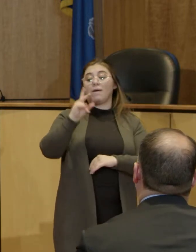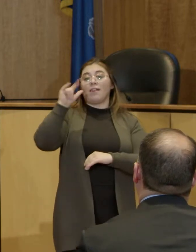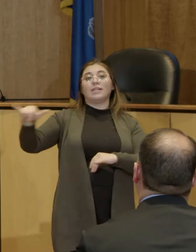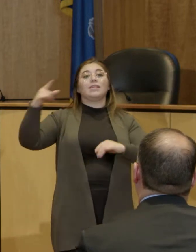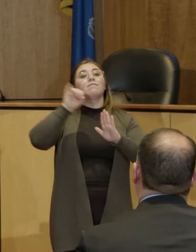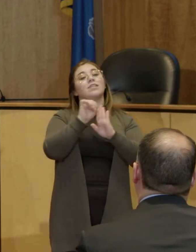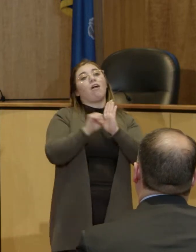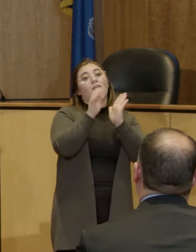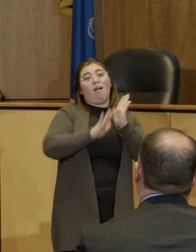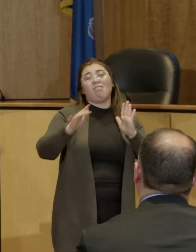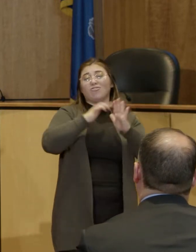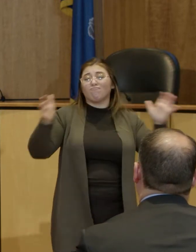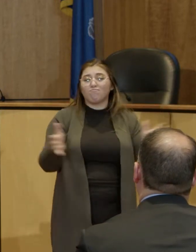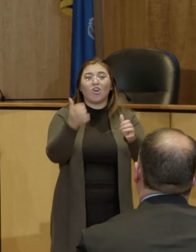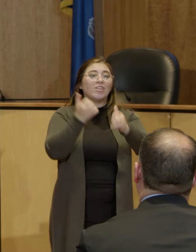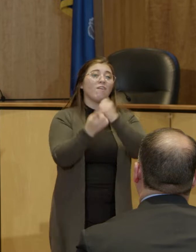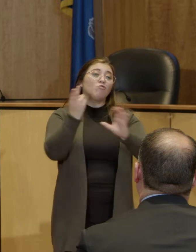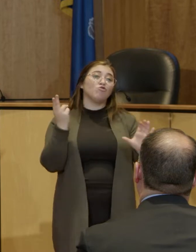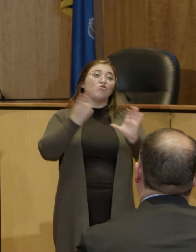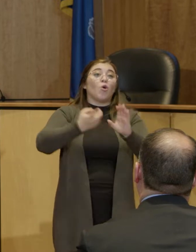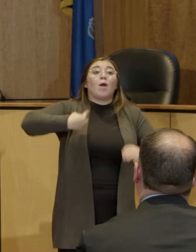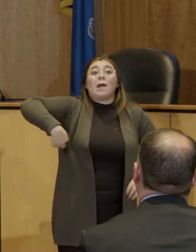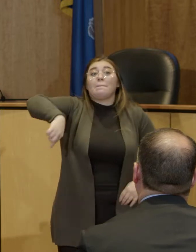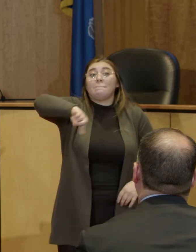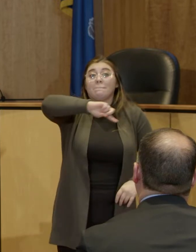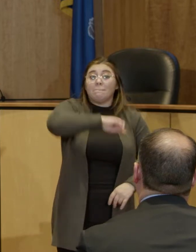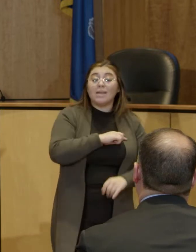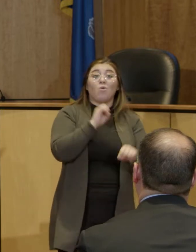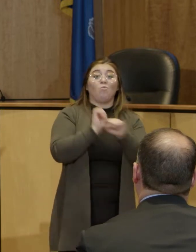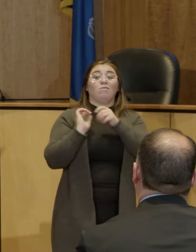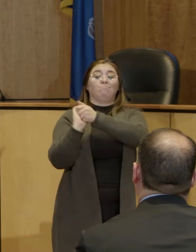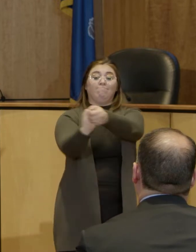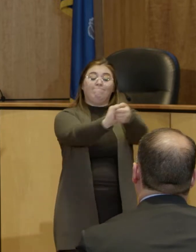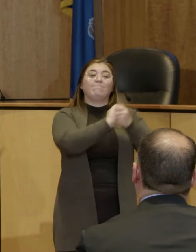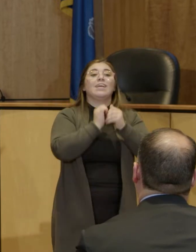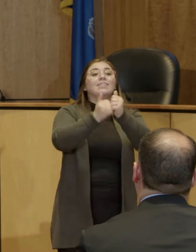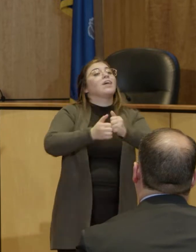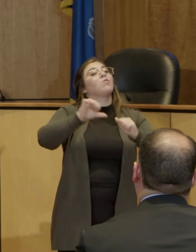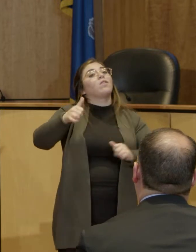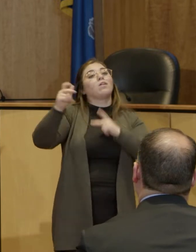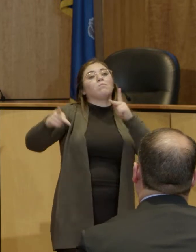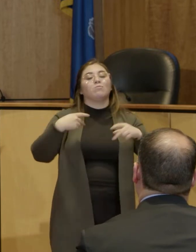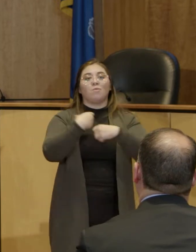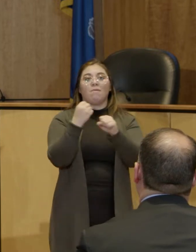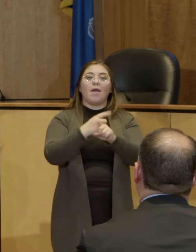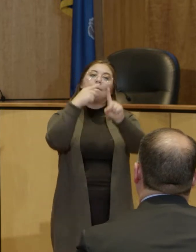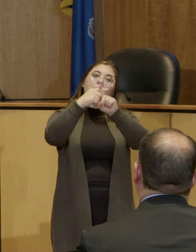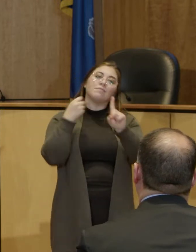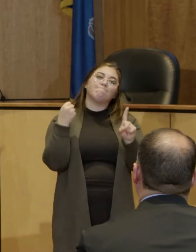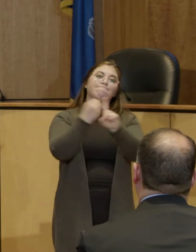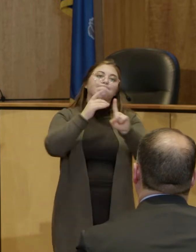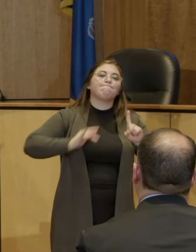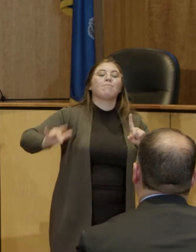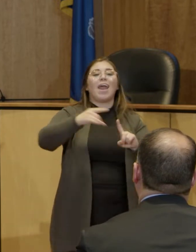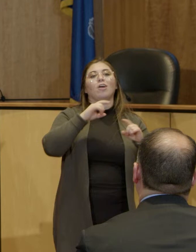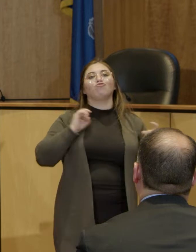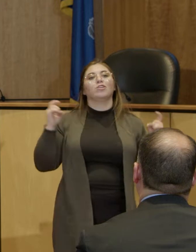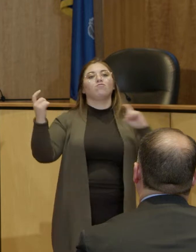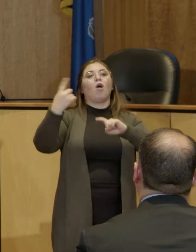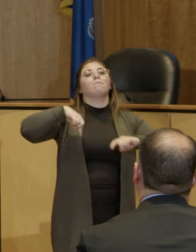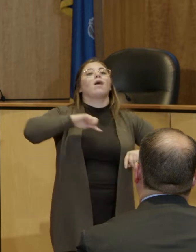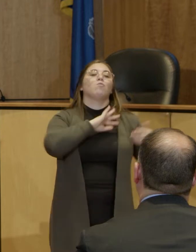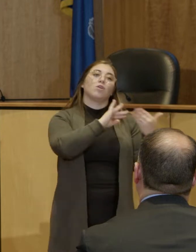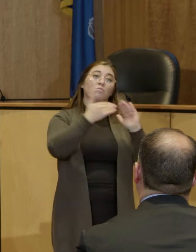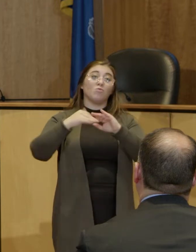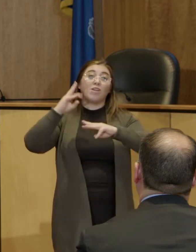College and encourage everyone to join me in working together with others to make a positive impact and to transform our community